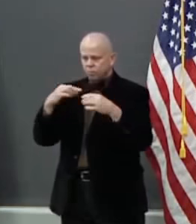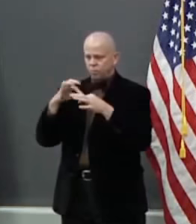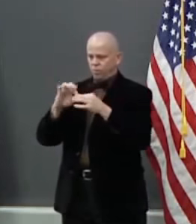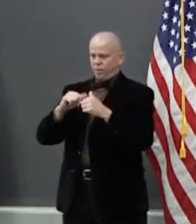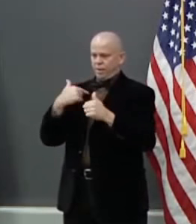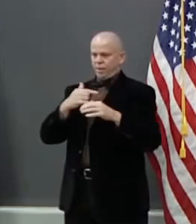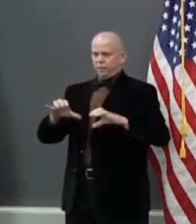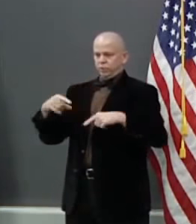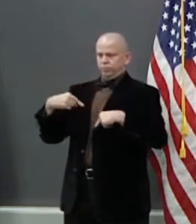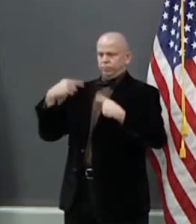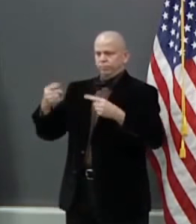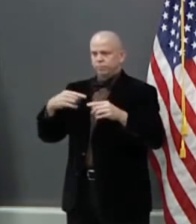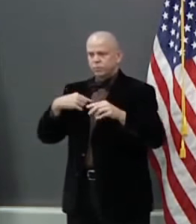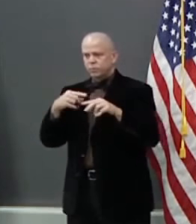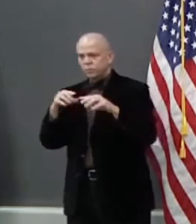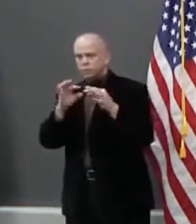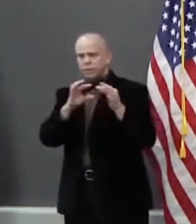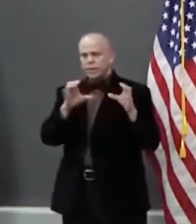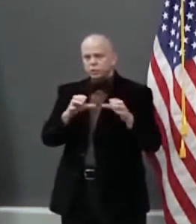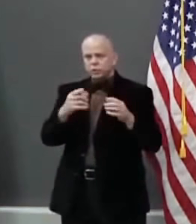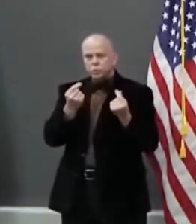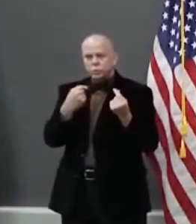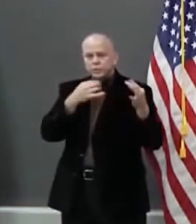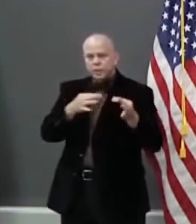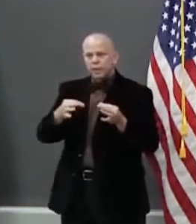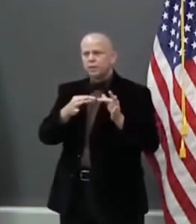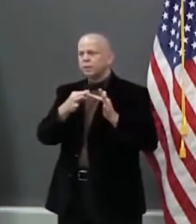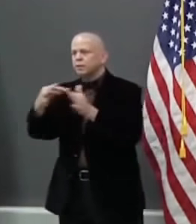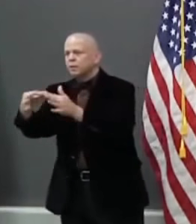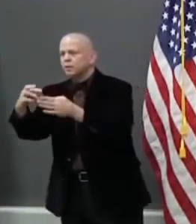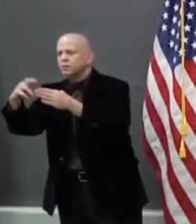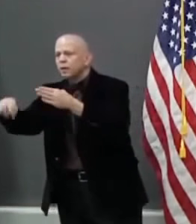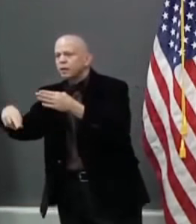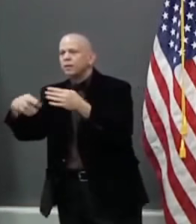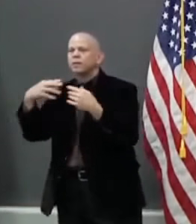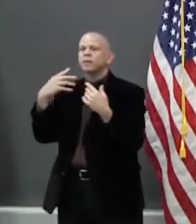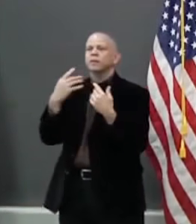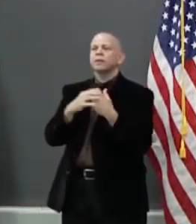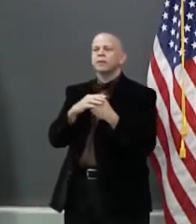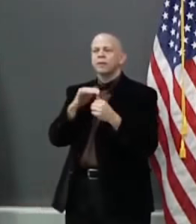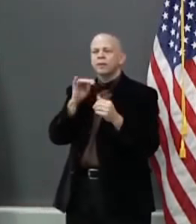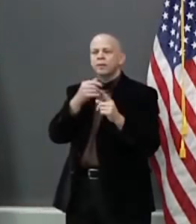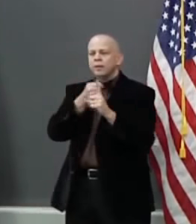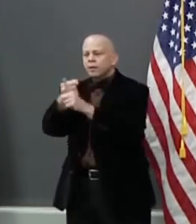they have. So for each of these actions we take that impact businesses, they have,